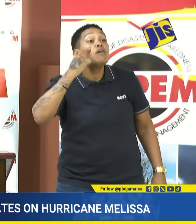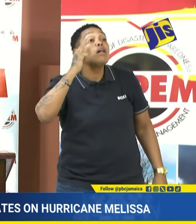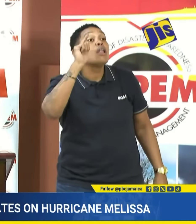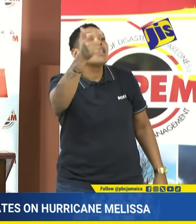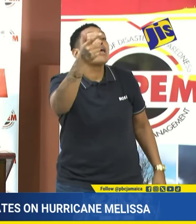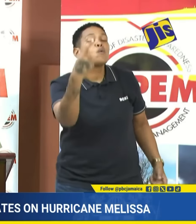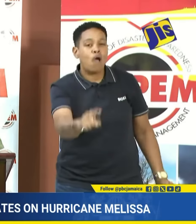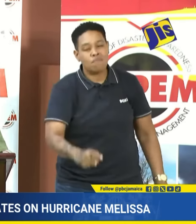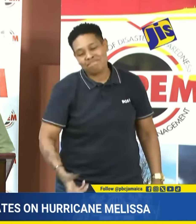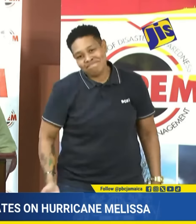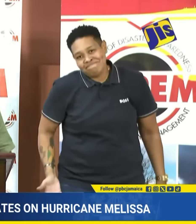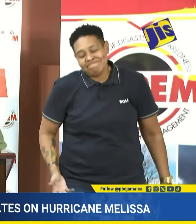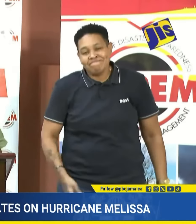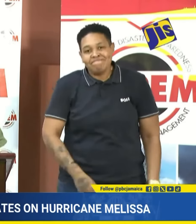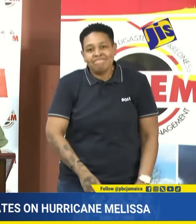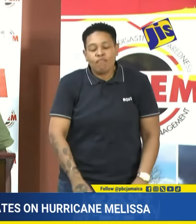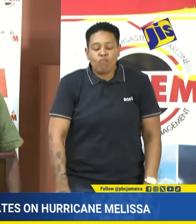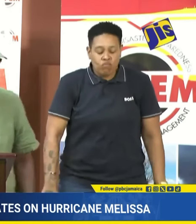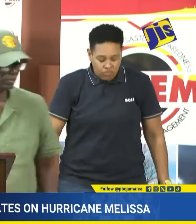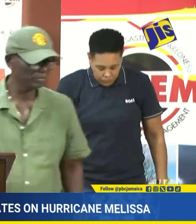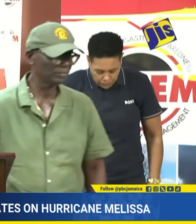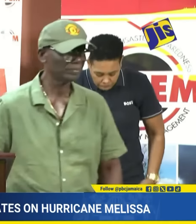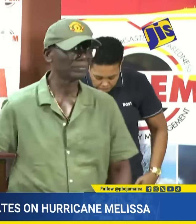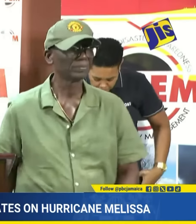it will end. Thank you.